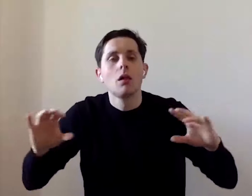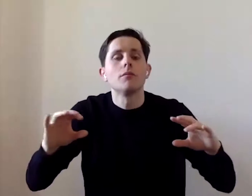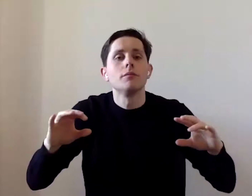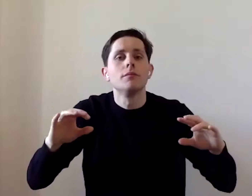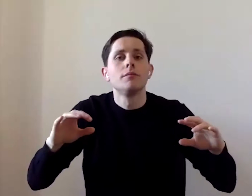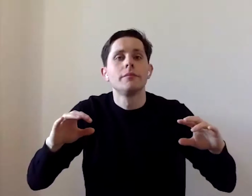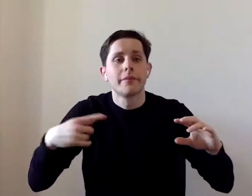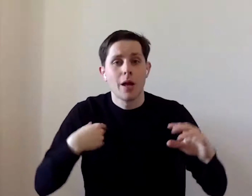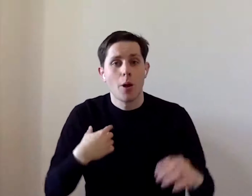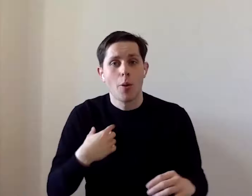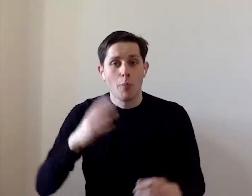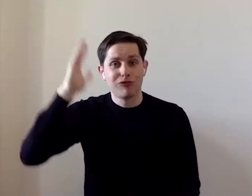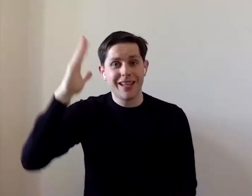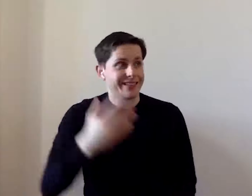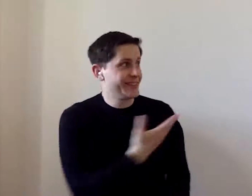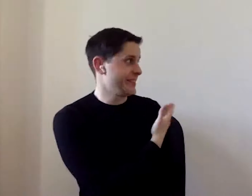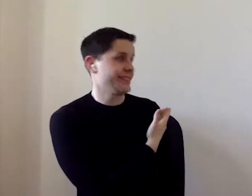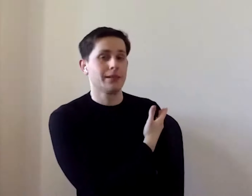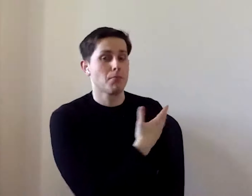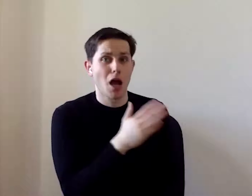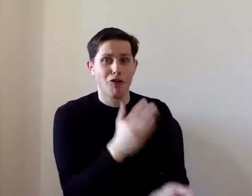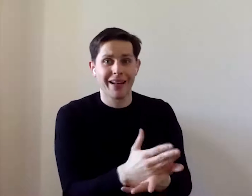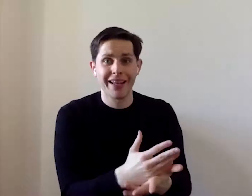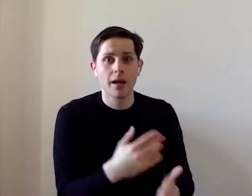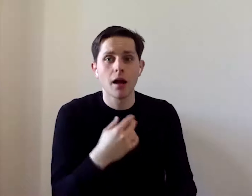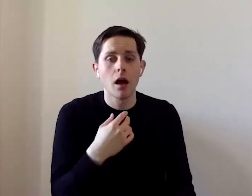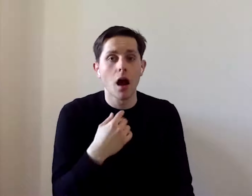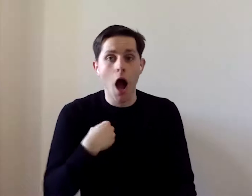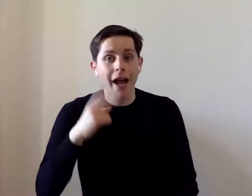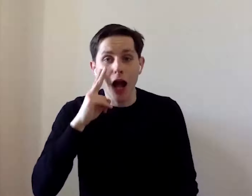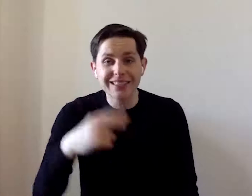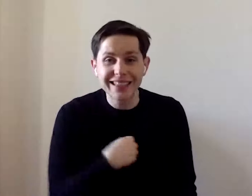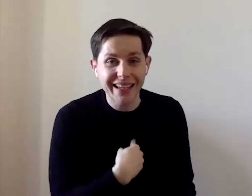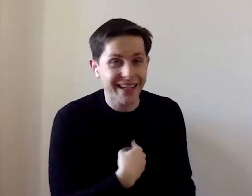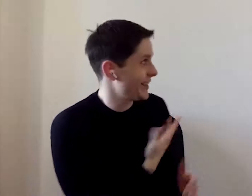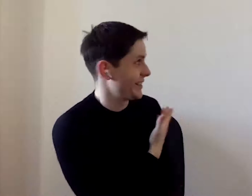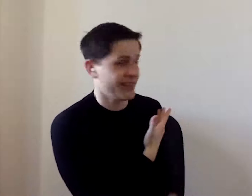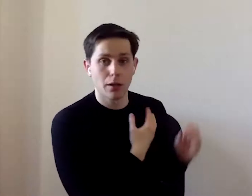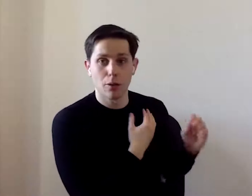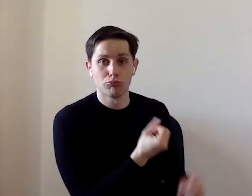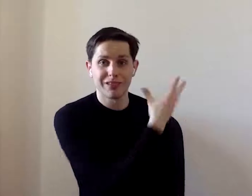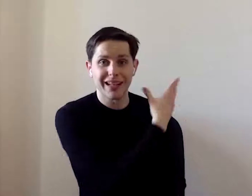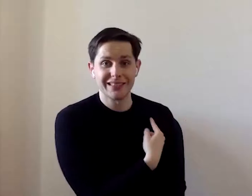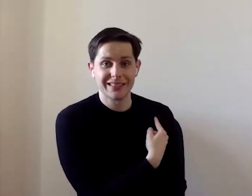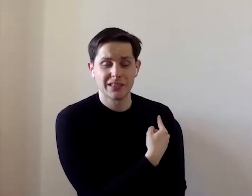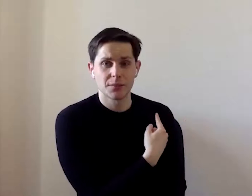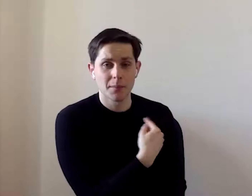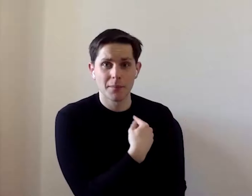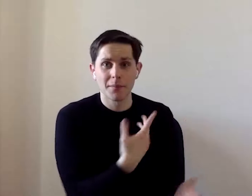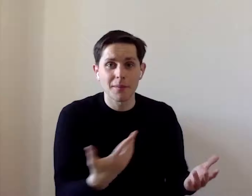it. And then I'd pin everything up on a wall and suddenly I'm presenting this wall of work that I can't see myself. And I'm